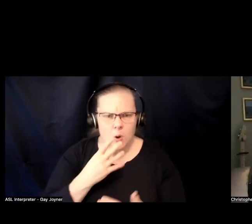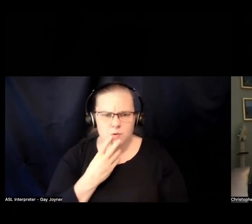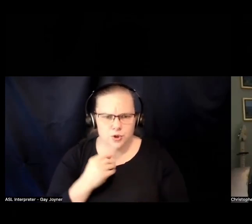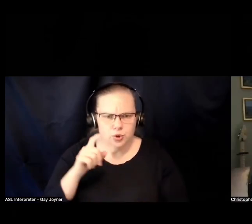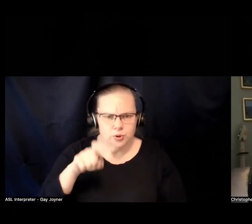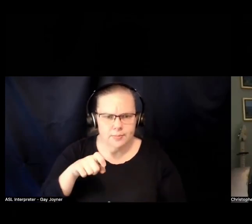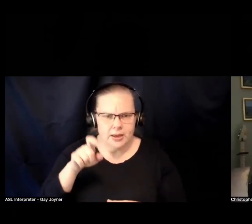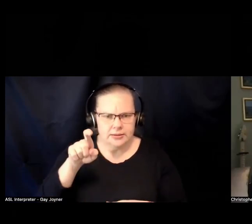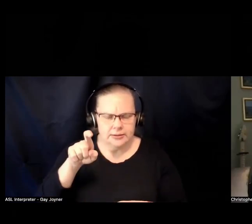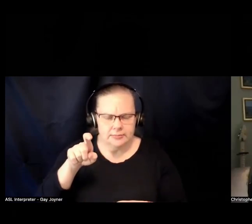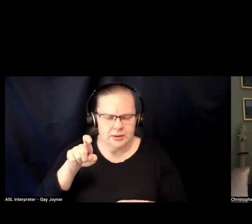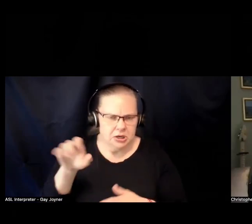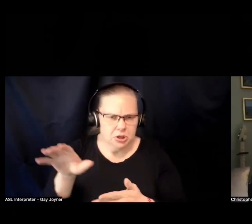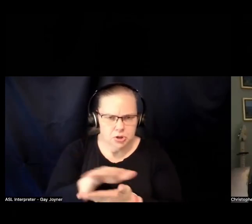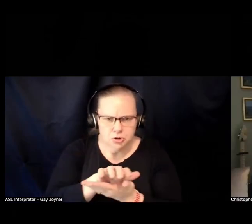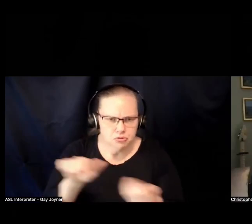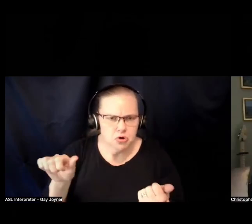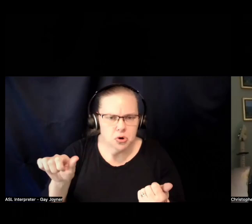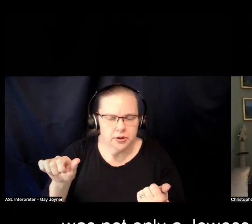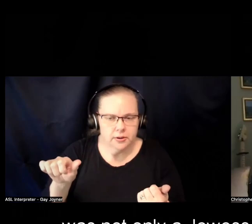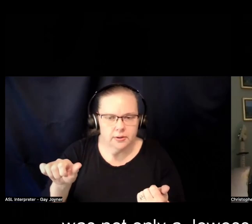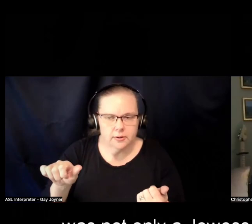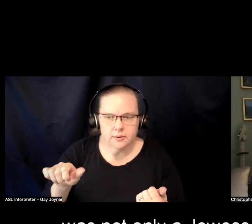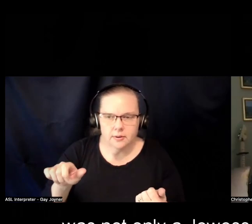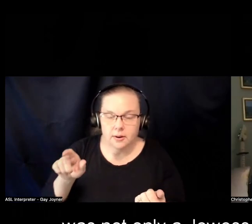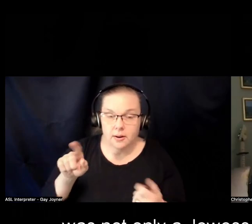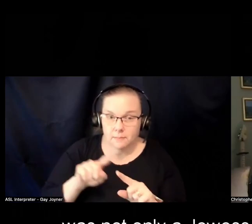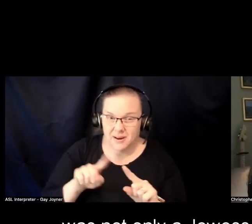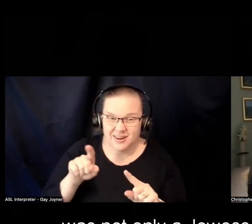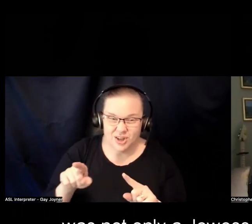destroyed. Mrs. Rosenberg, according to the Reverend, was